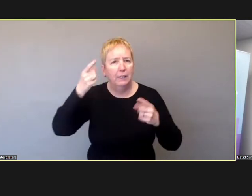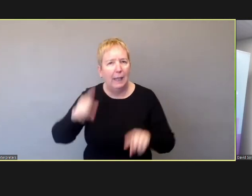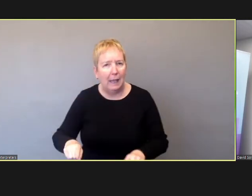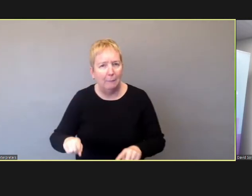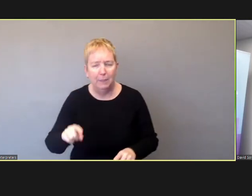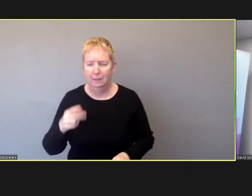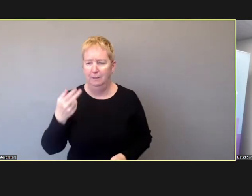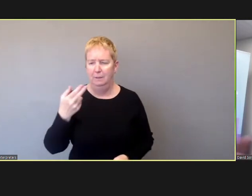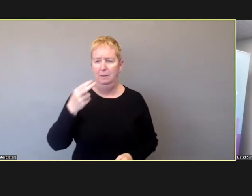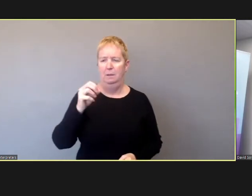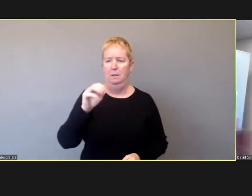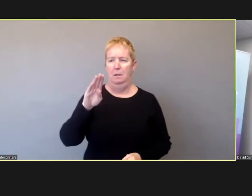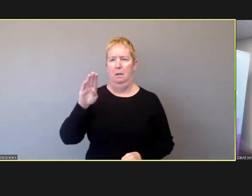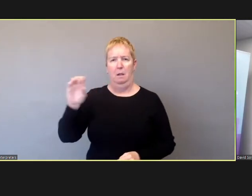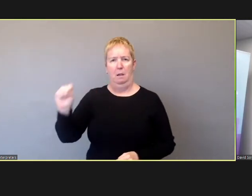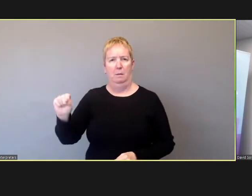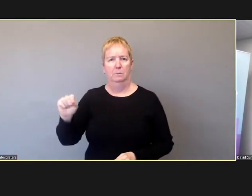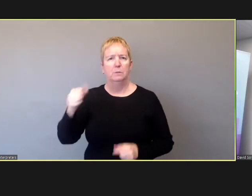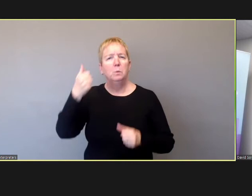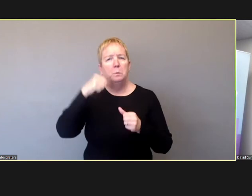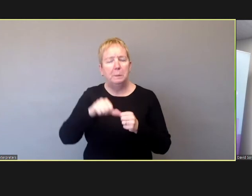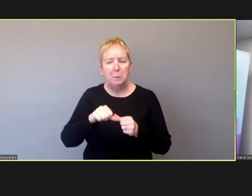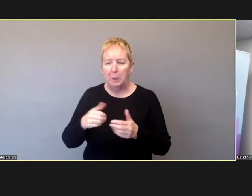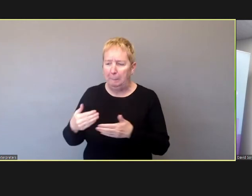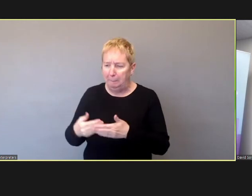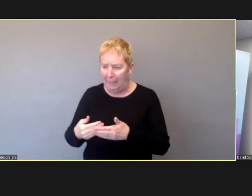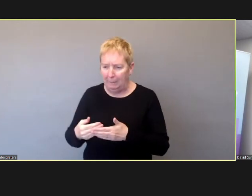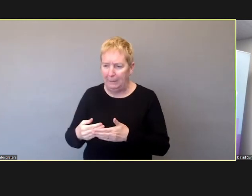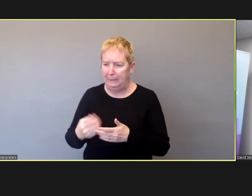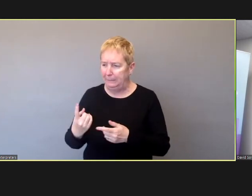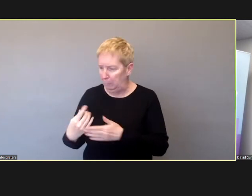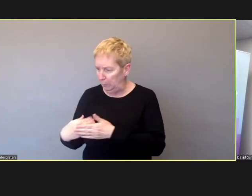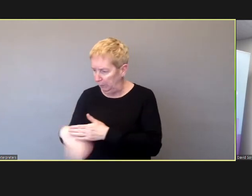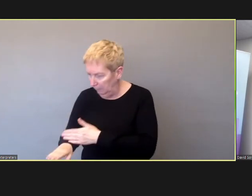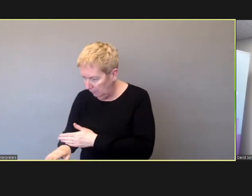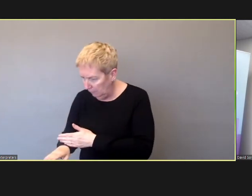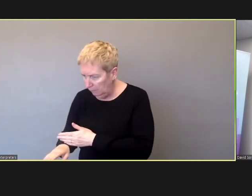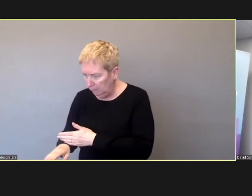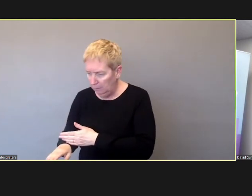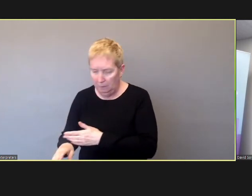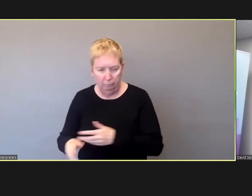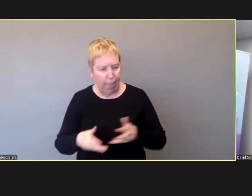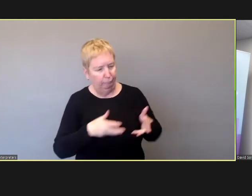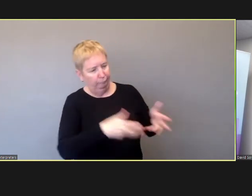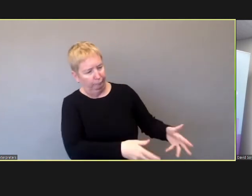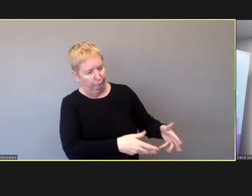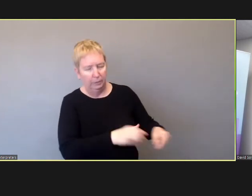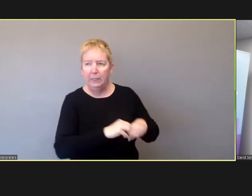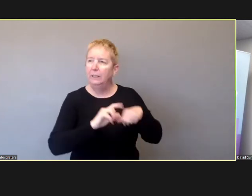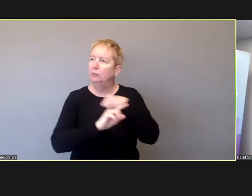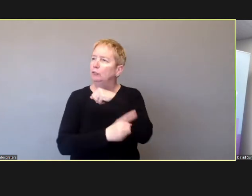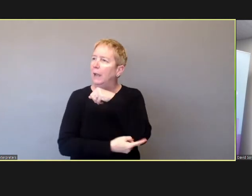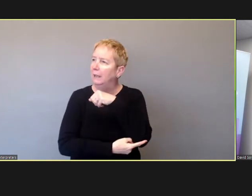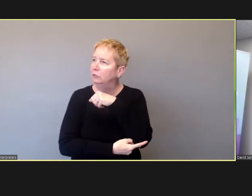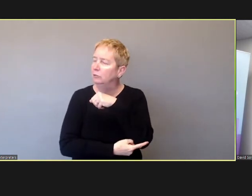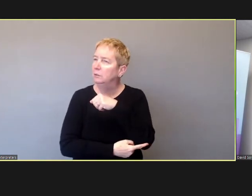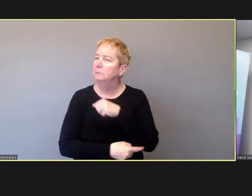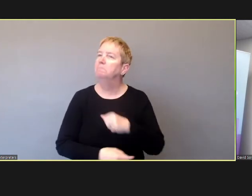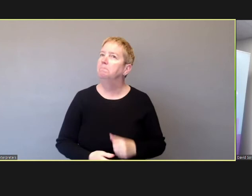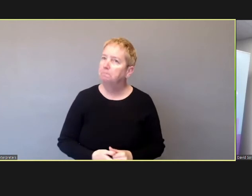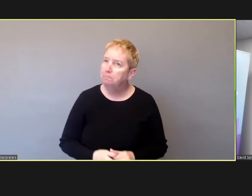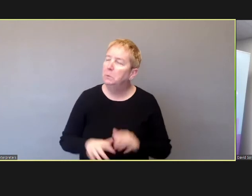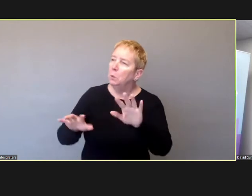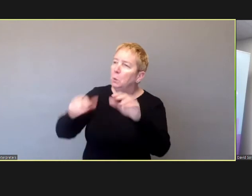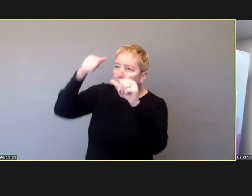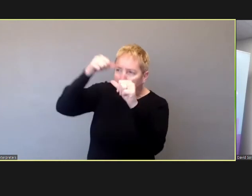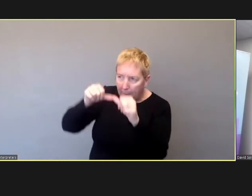baby was found in a trash container. There is a law in New Mexico that allows any parent with any